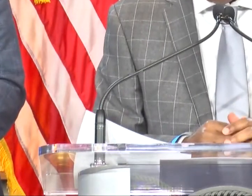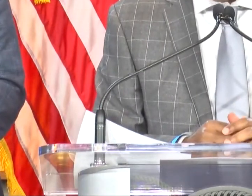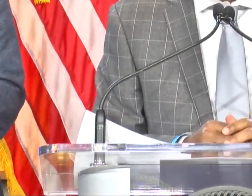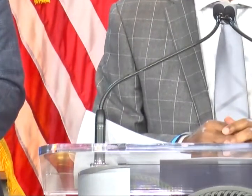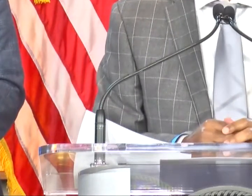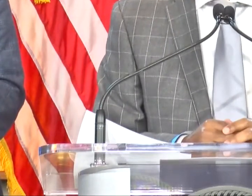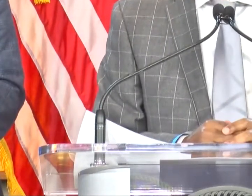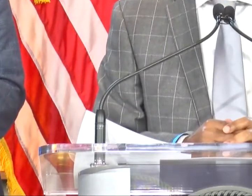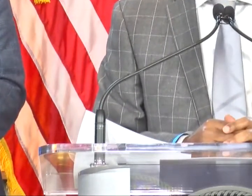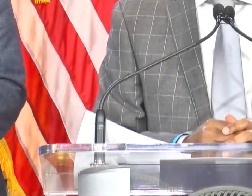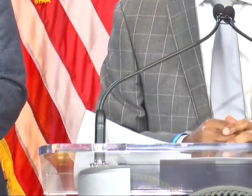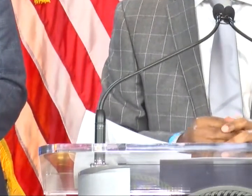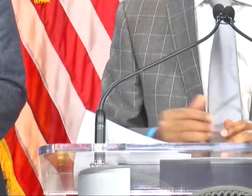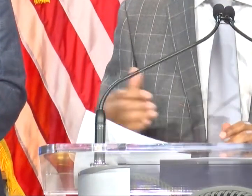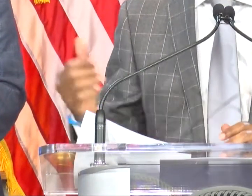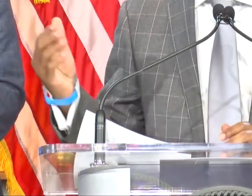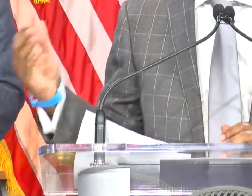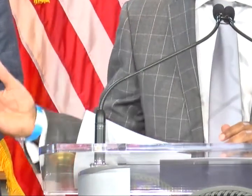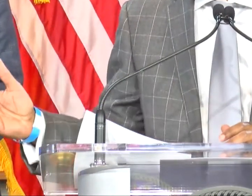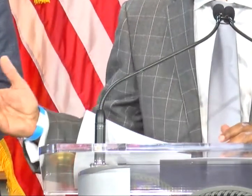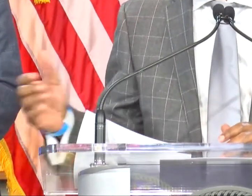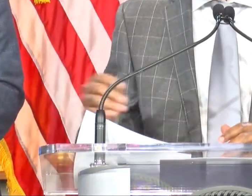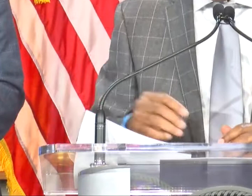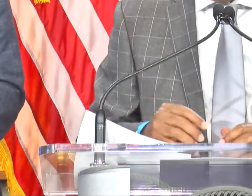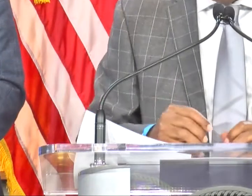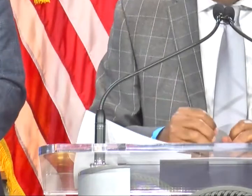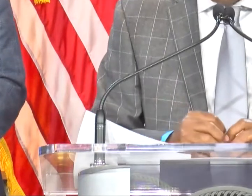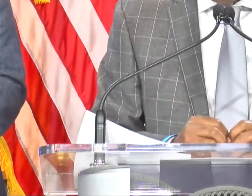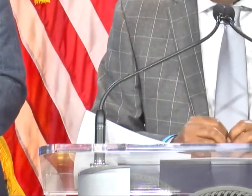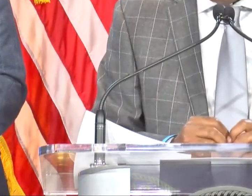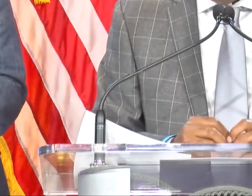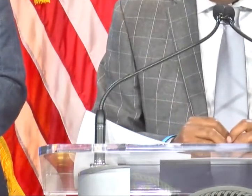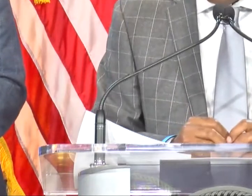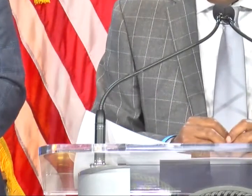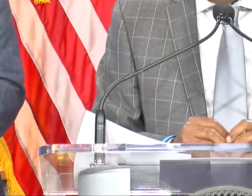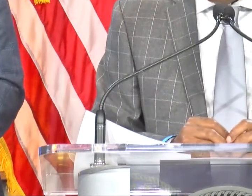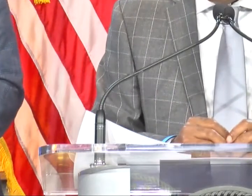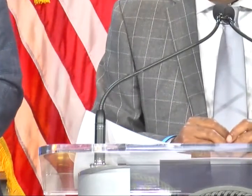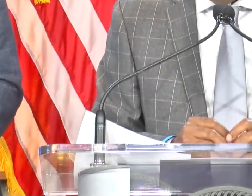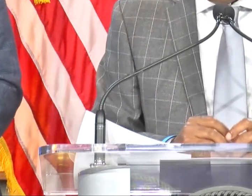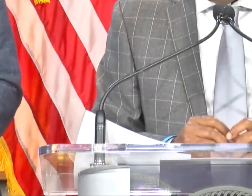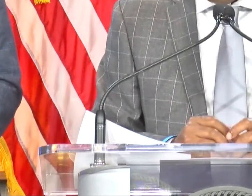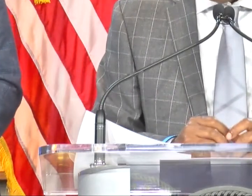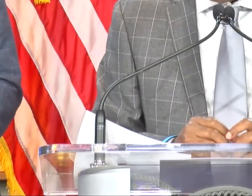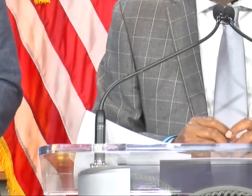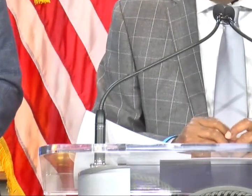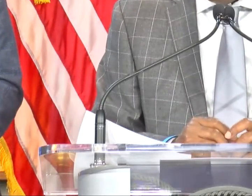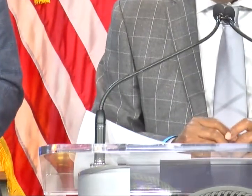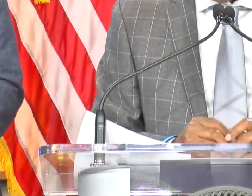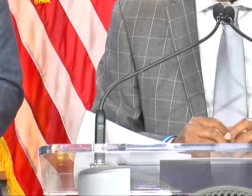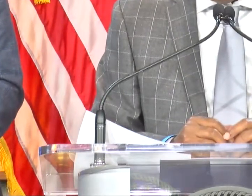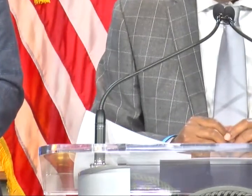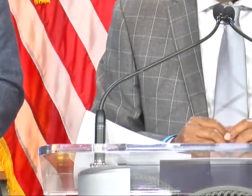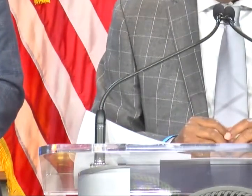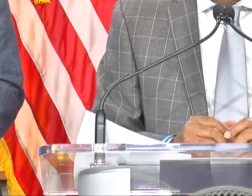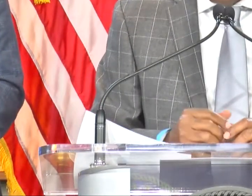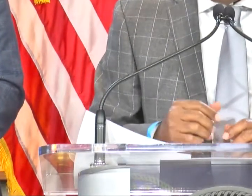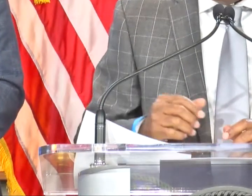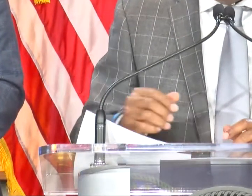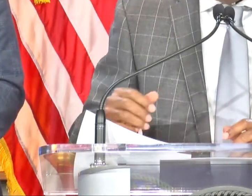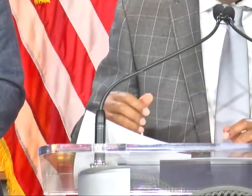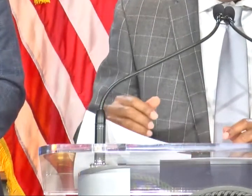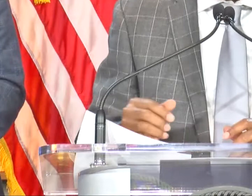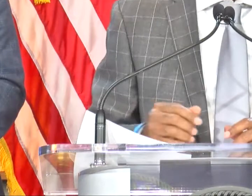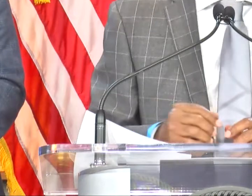Mary Fontenot, representing the Pleasantville area, and then also Miss Barbara